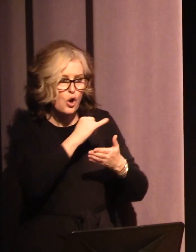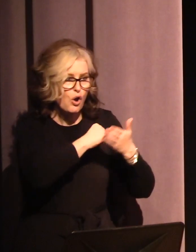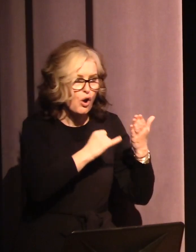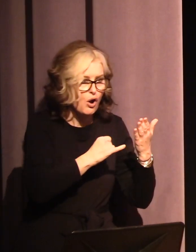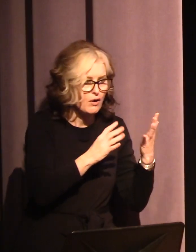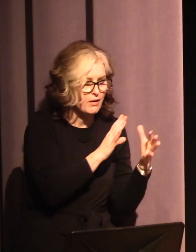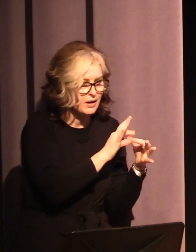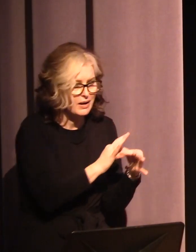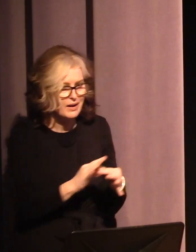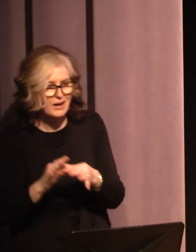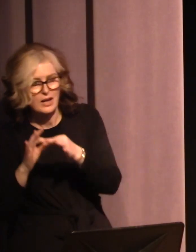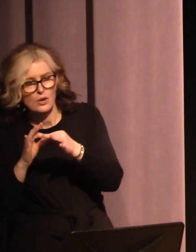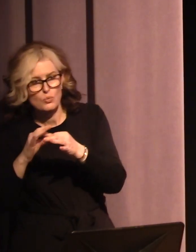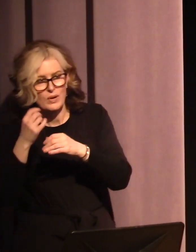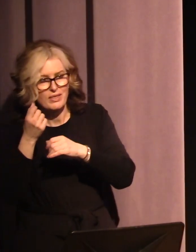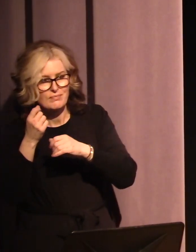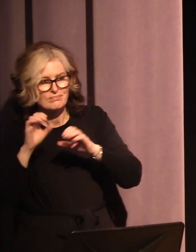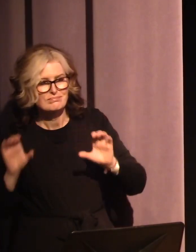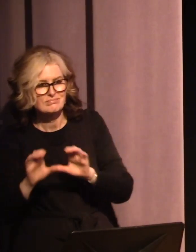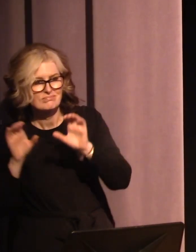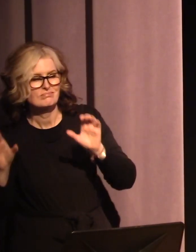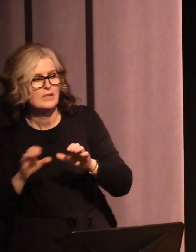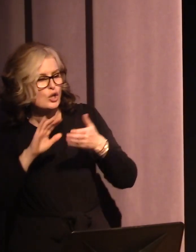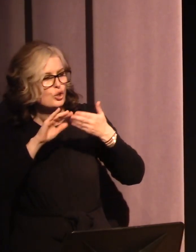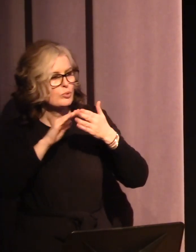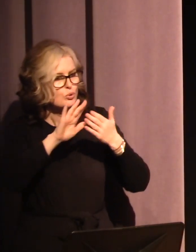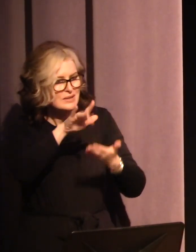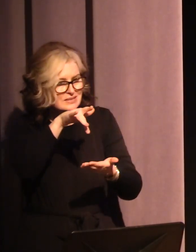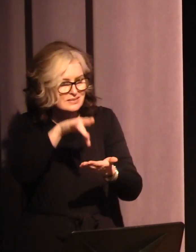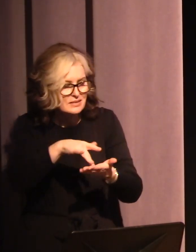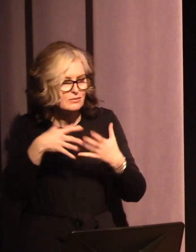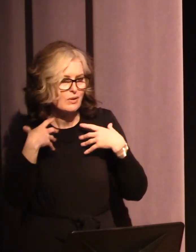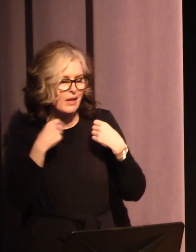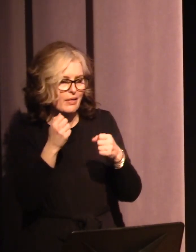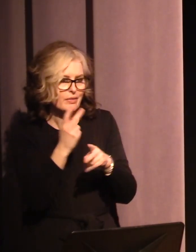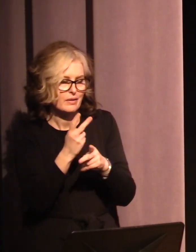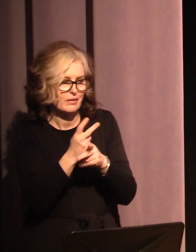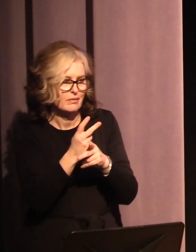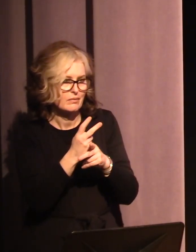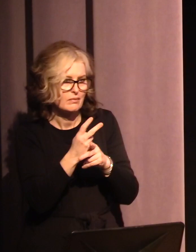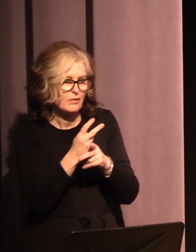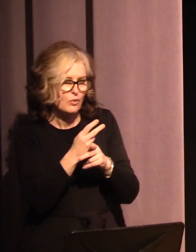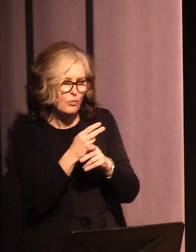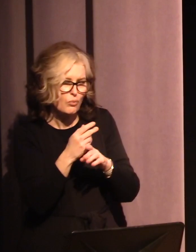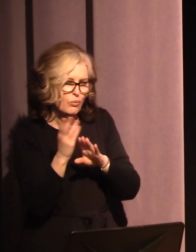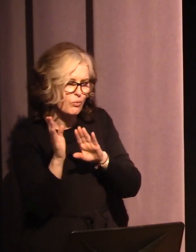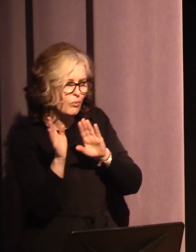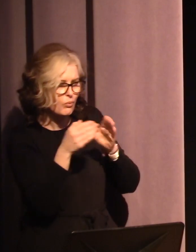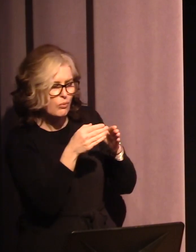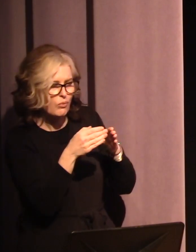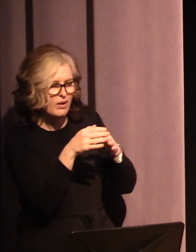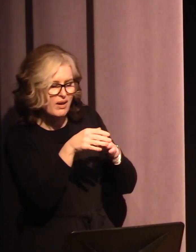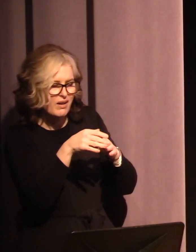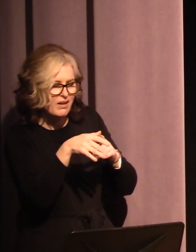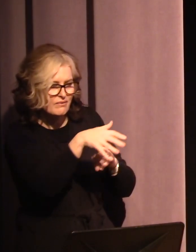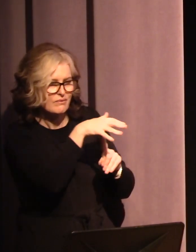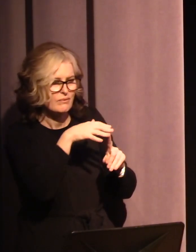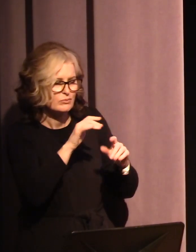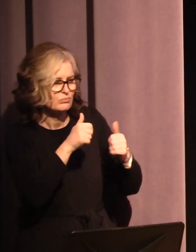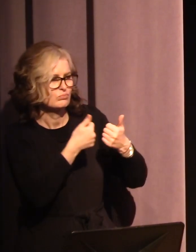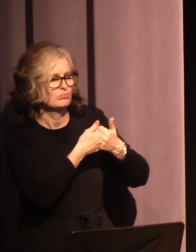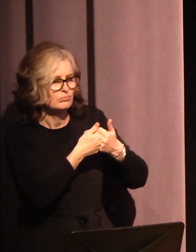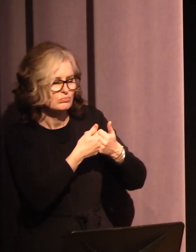to highlight the necessity of community-centered healthcare. It's a compelling reminder of the environmental